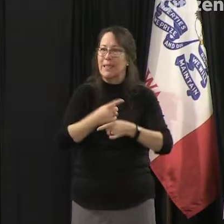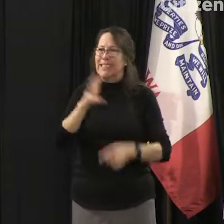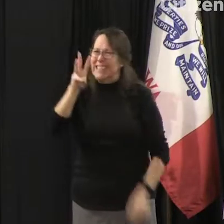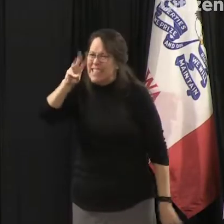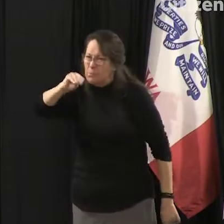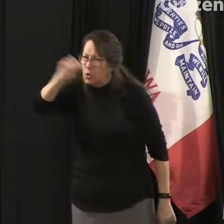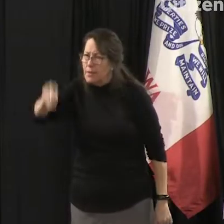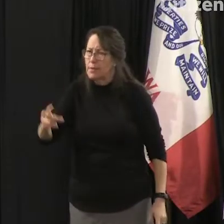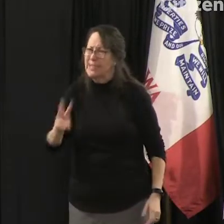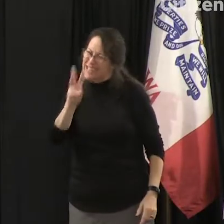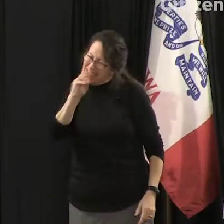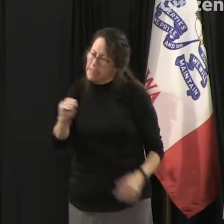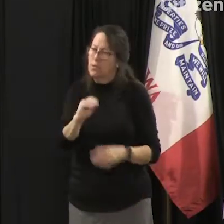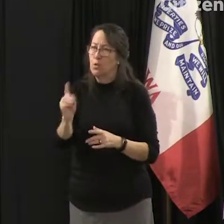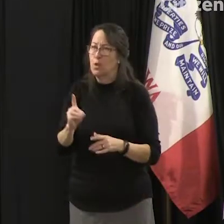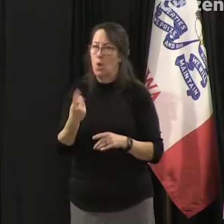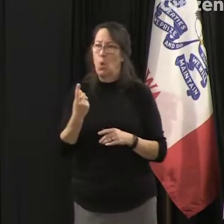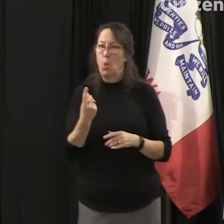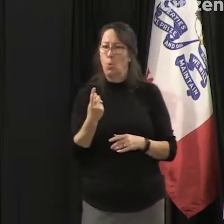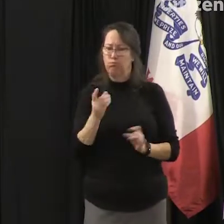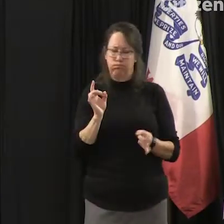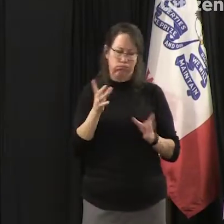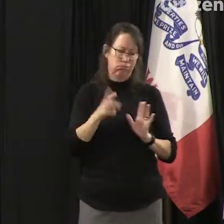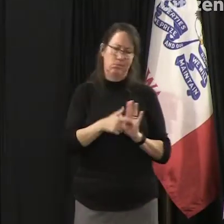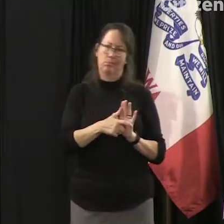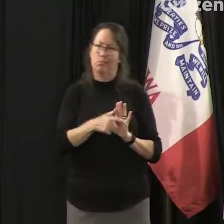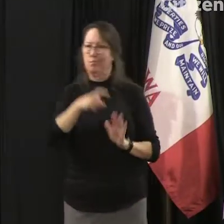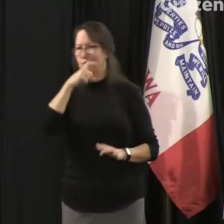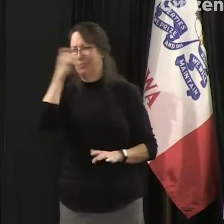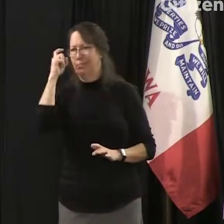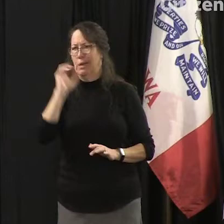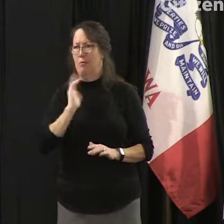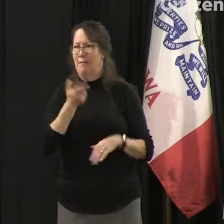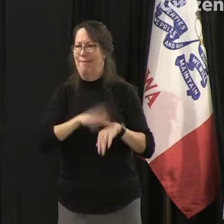60%. That's a blot on our national character.